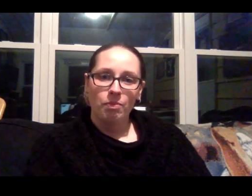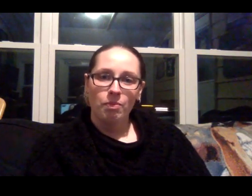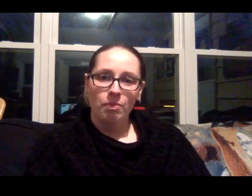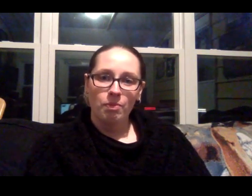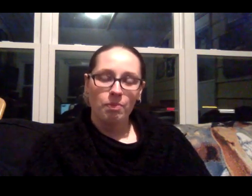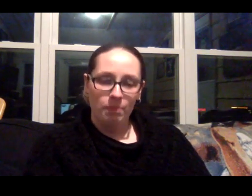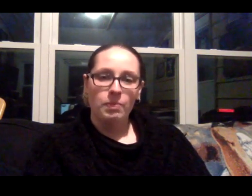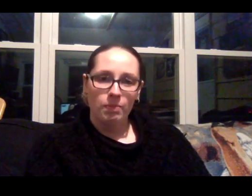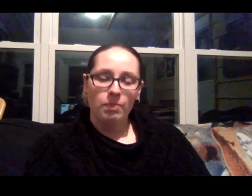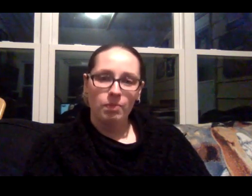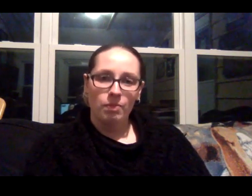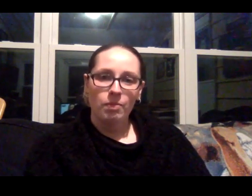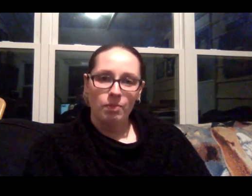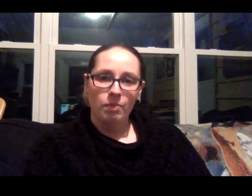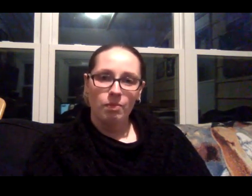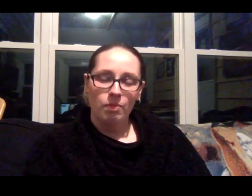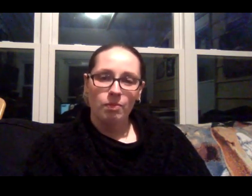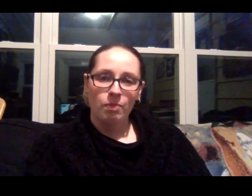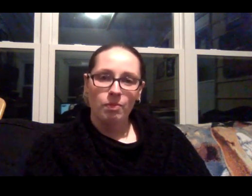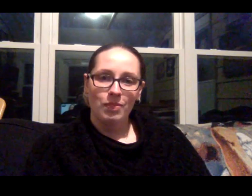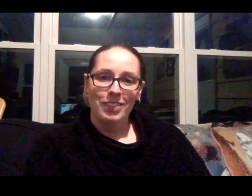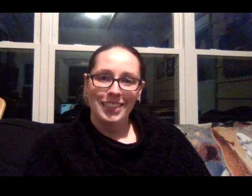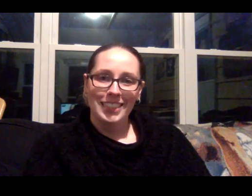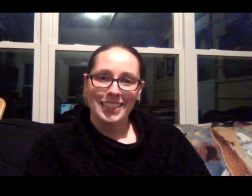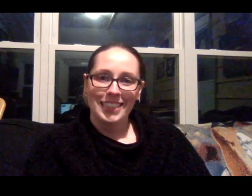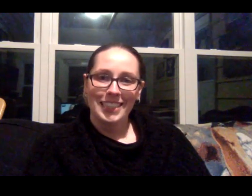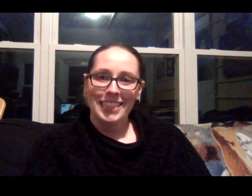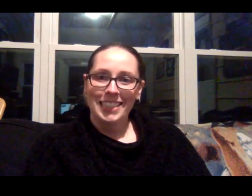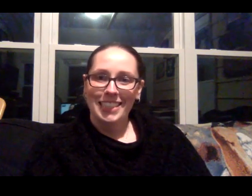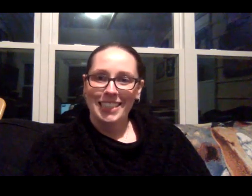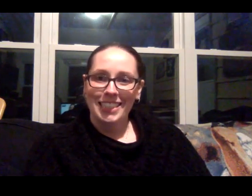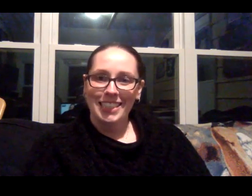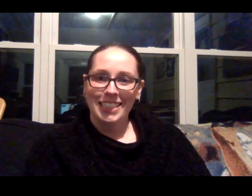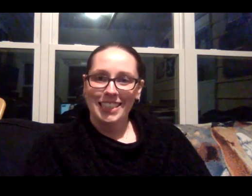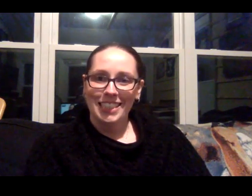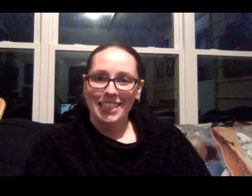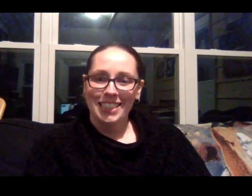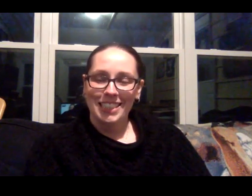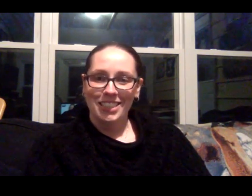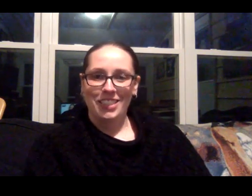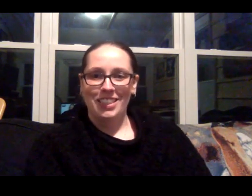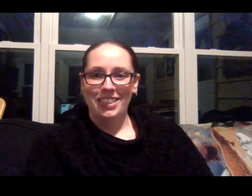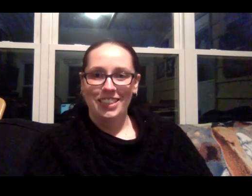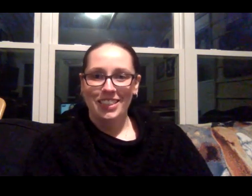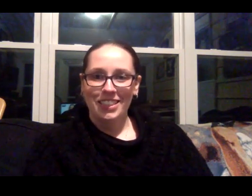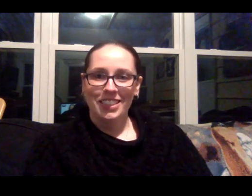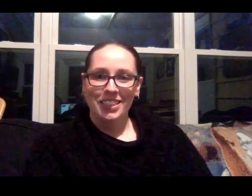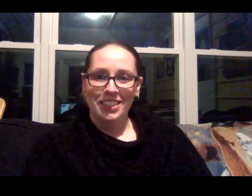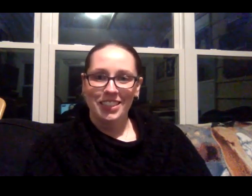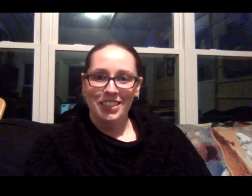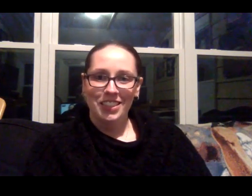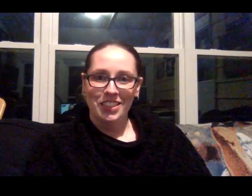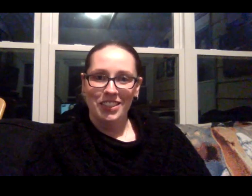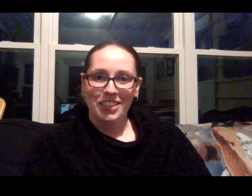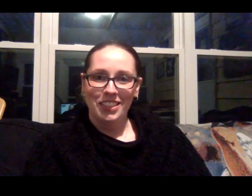this unprecedented time. So Patricia, if you could go ahead and just, you know, introduce yourself to my readers